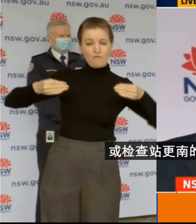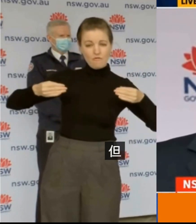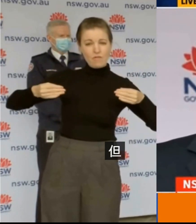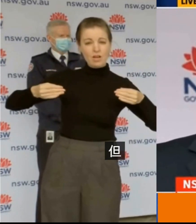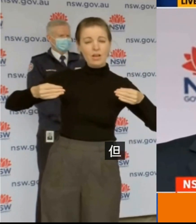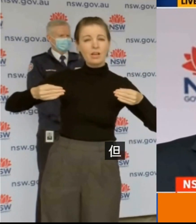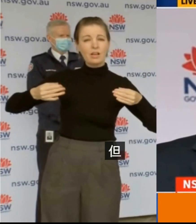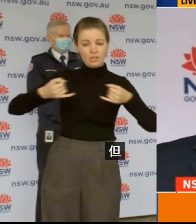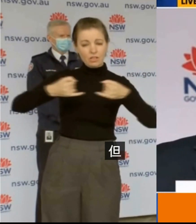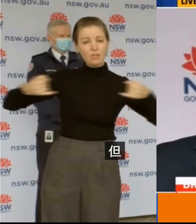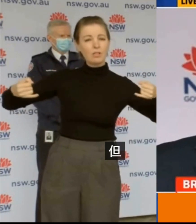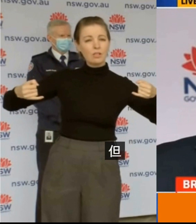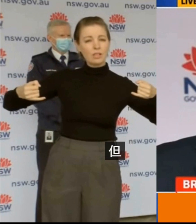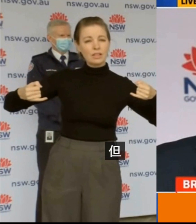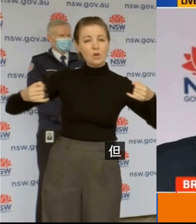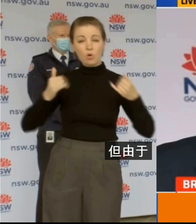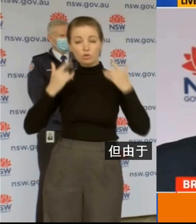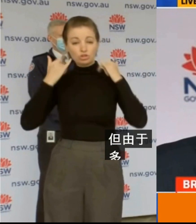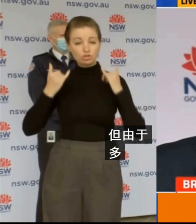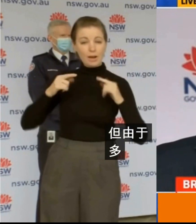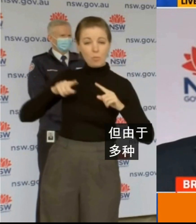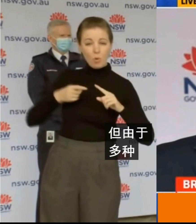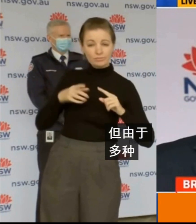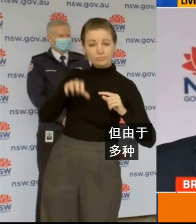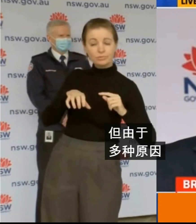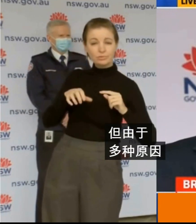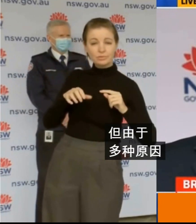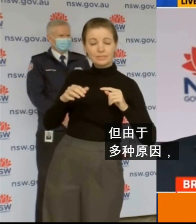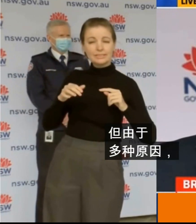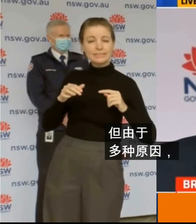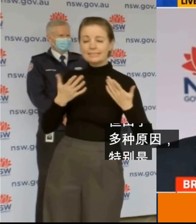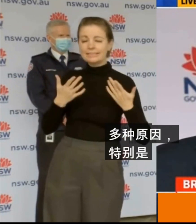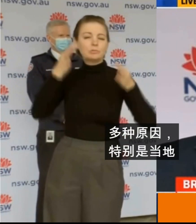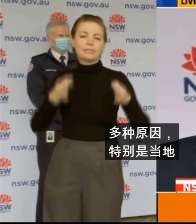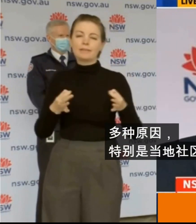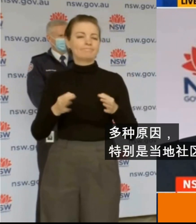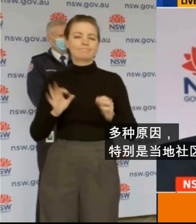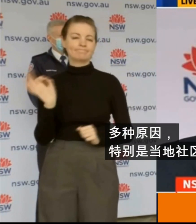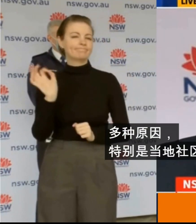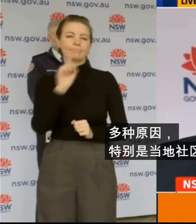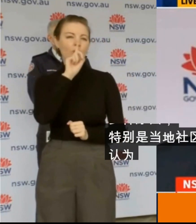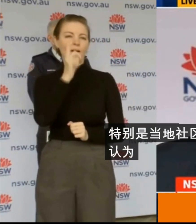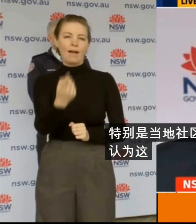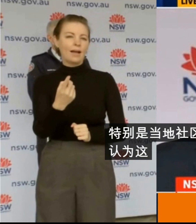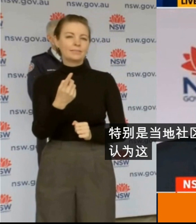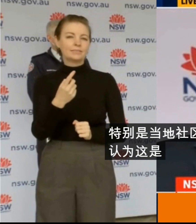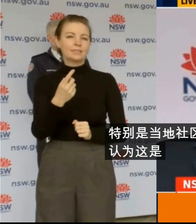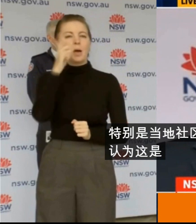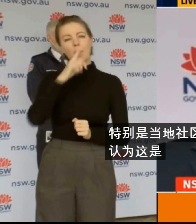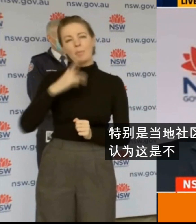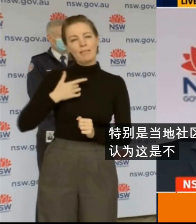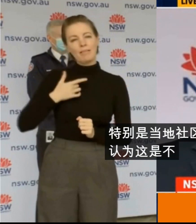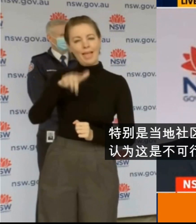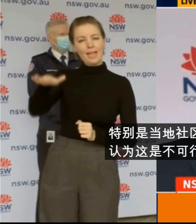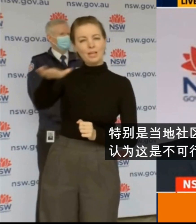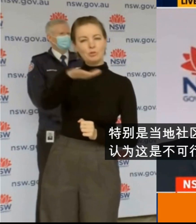at, but it was considered that it wasn't viable for a number of reasons, and particularly the local community, I think, felt that